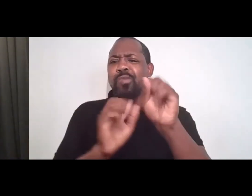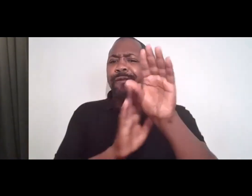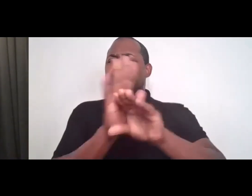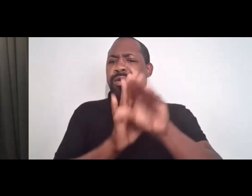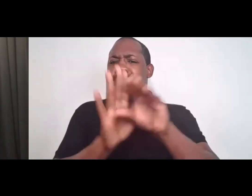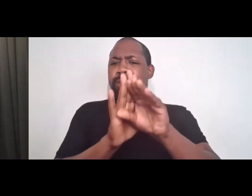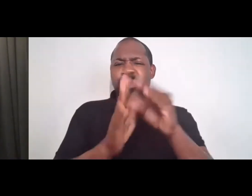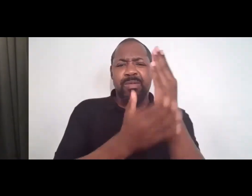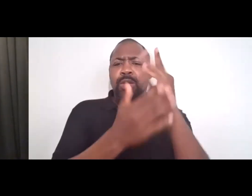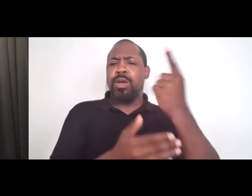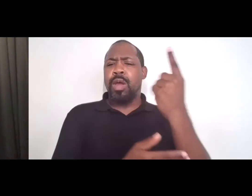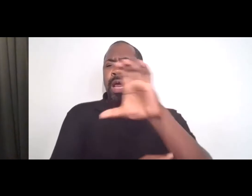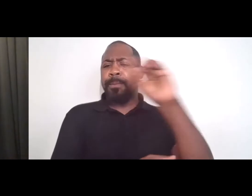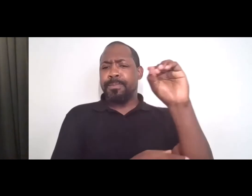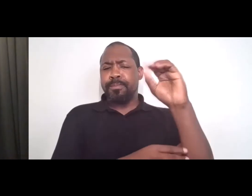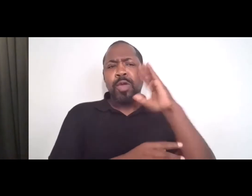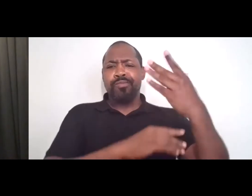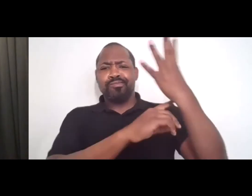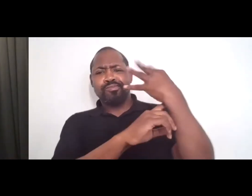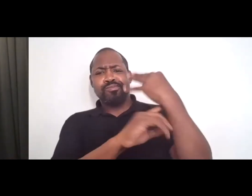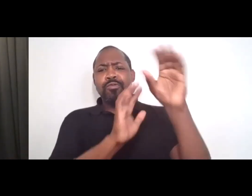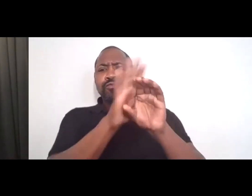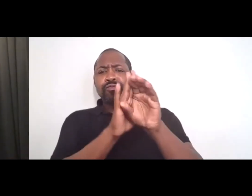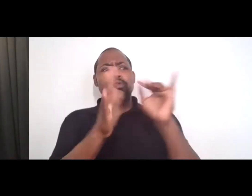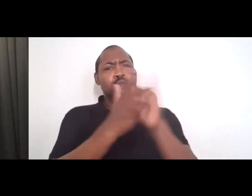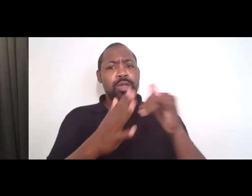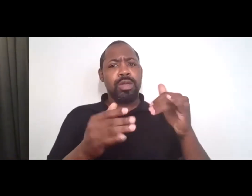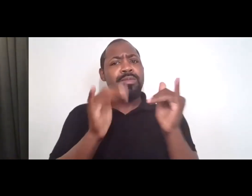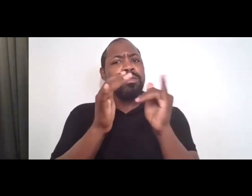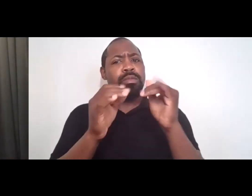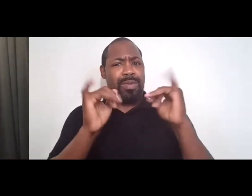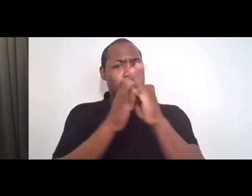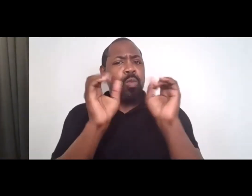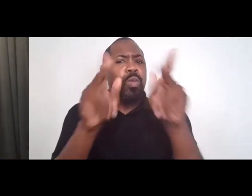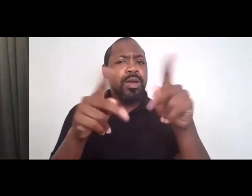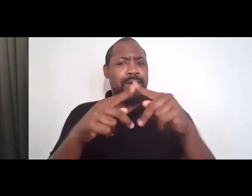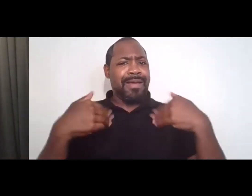want that number to grow. So I was thinking that if we could have a video made,